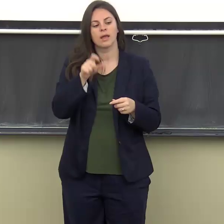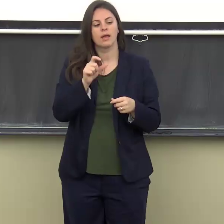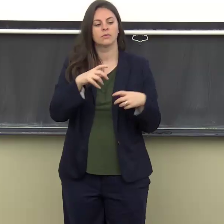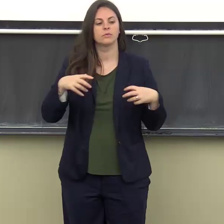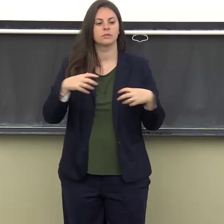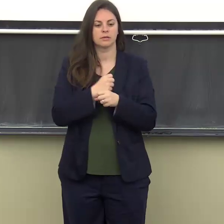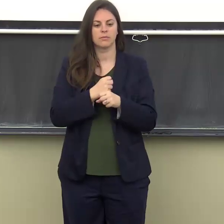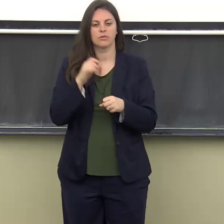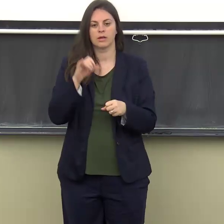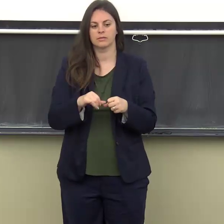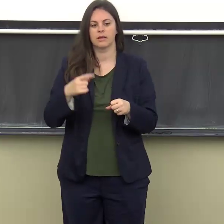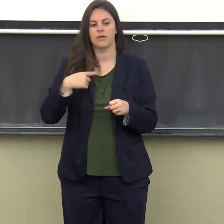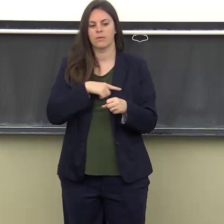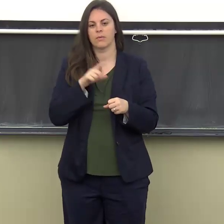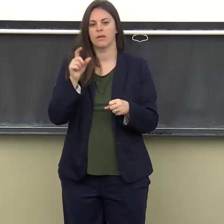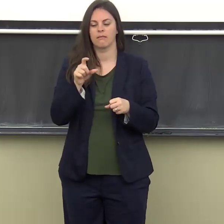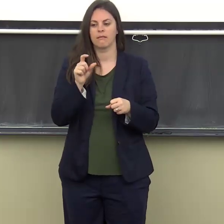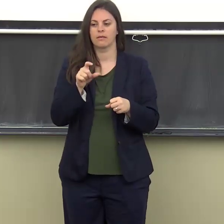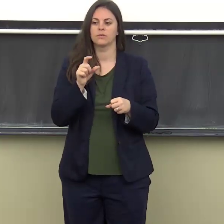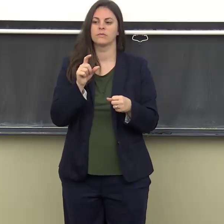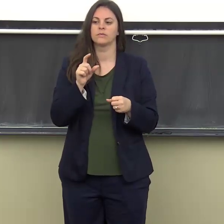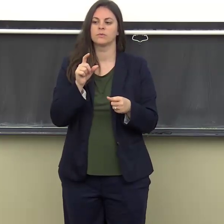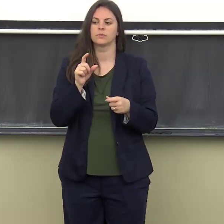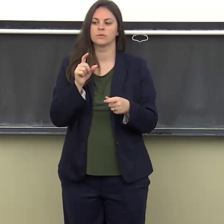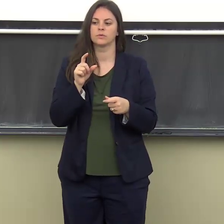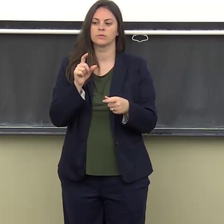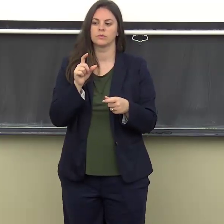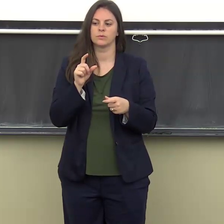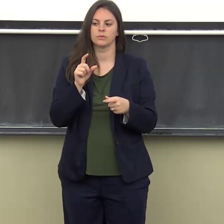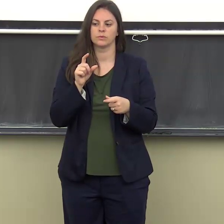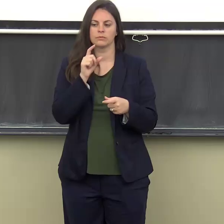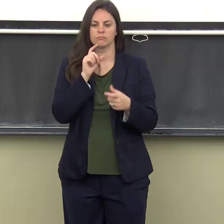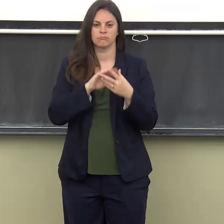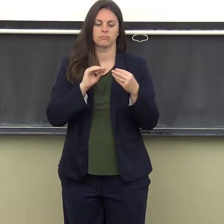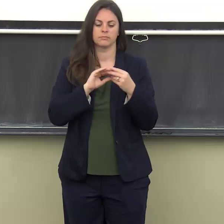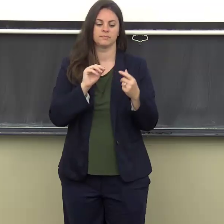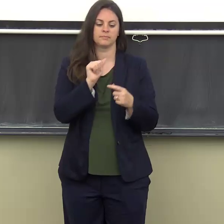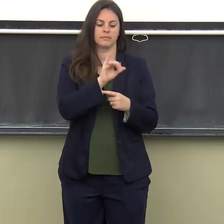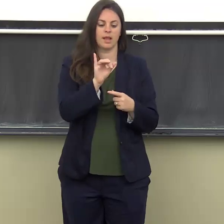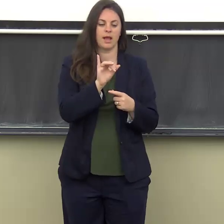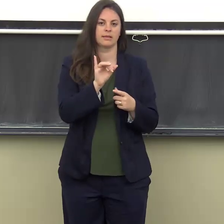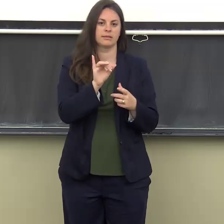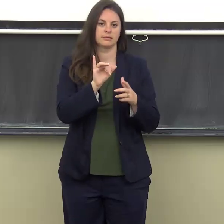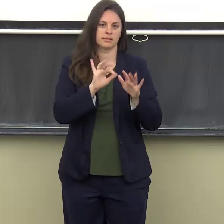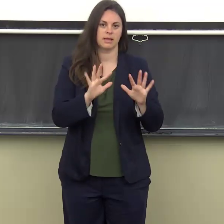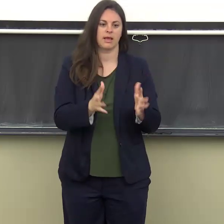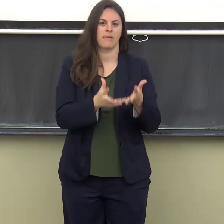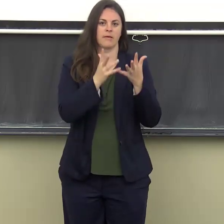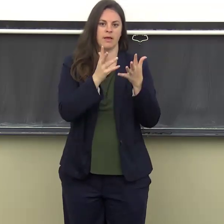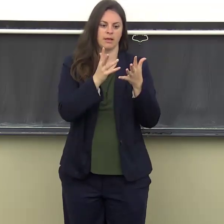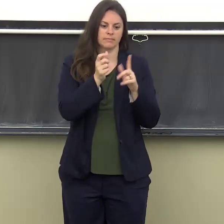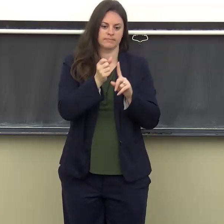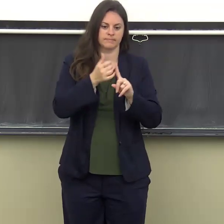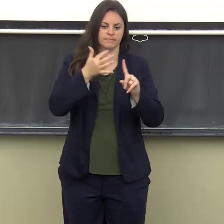summarize that, it's that AI is basically amplifying, accelerating, and automating